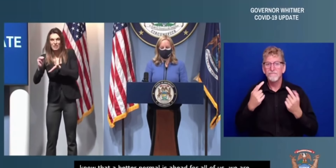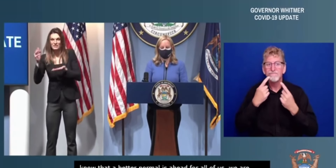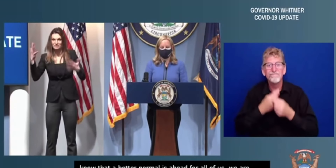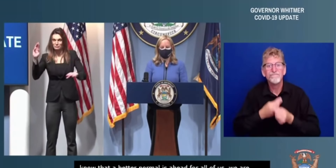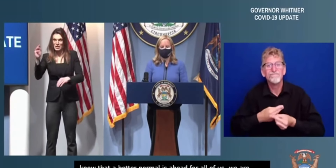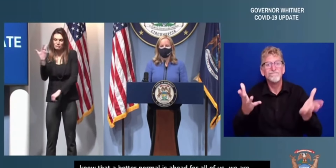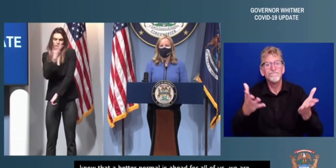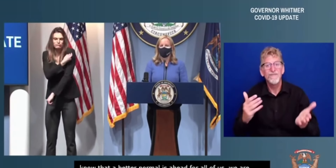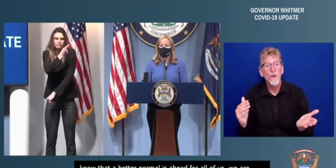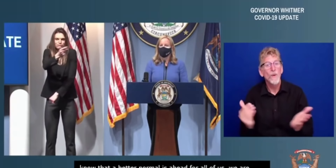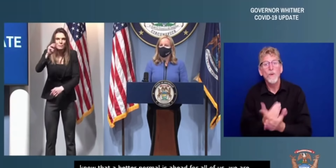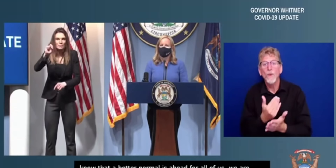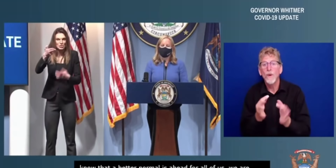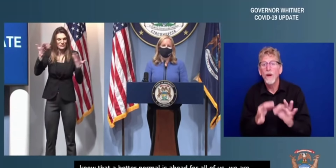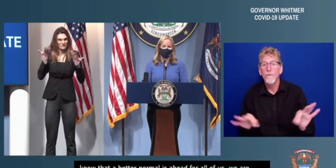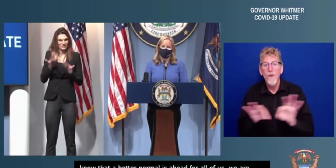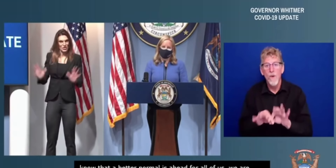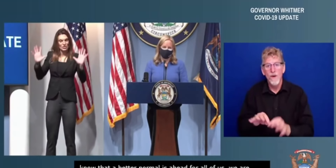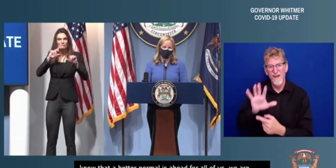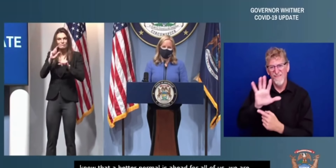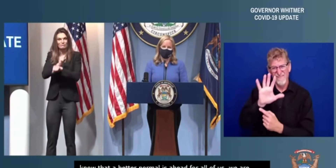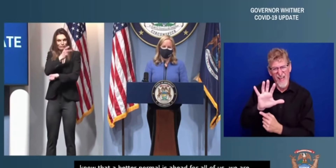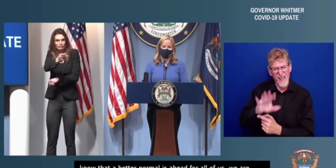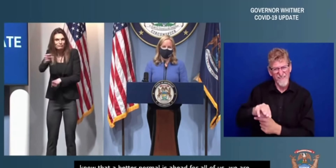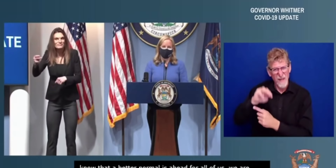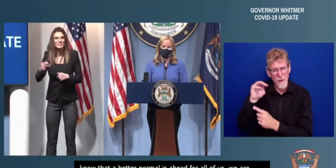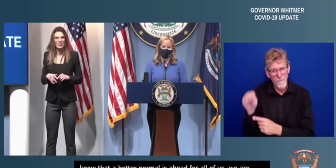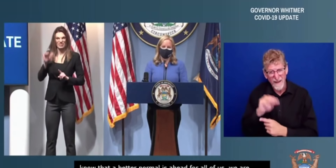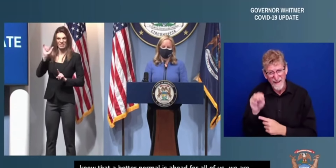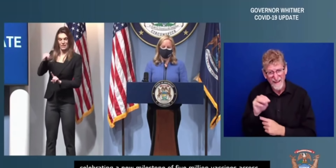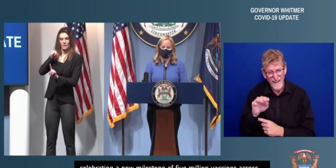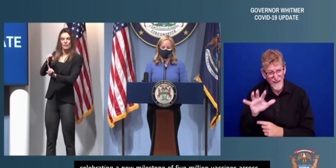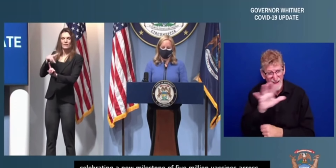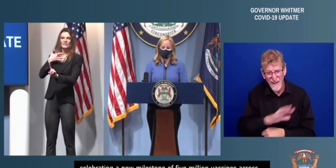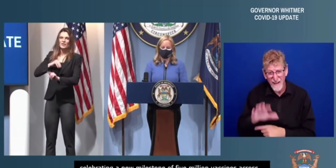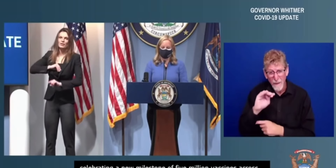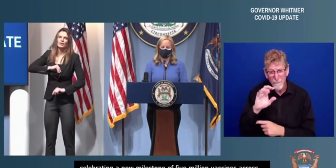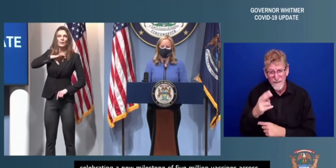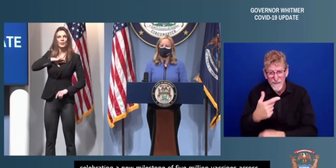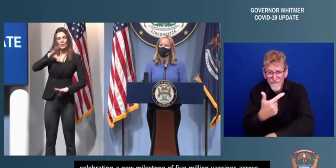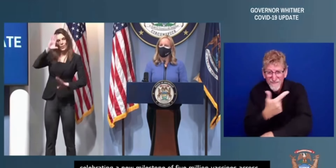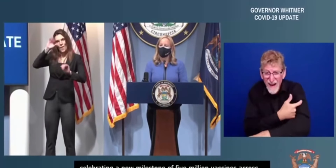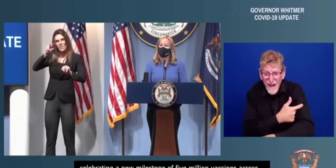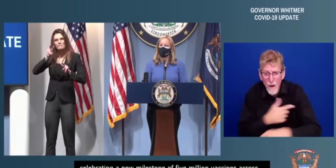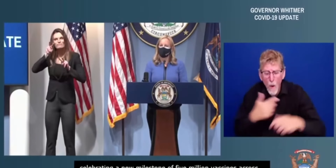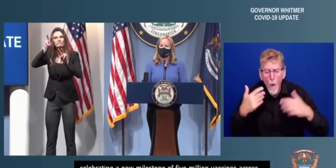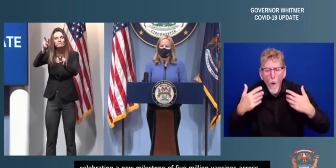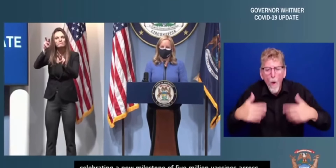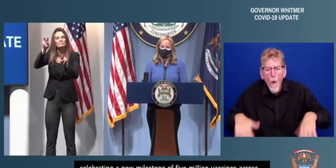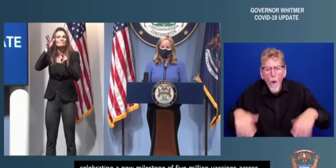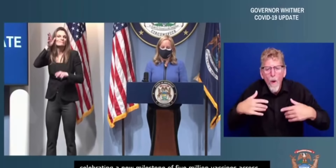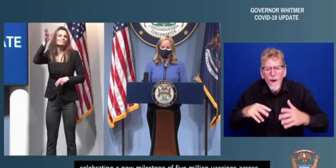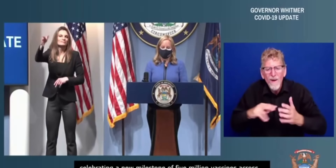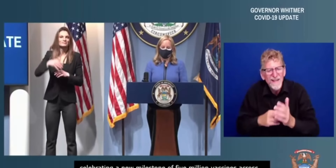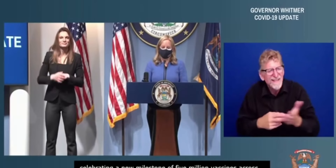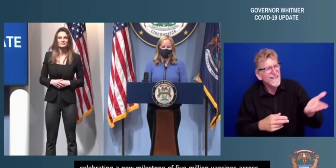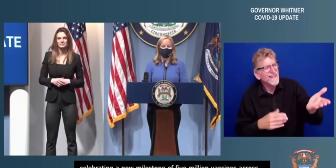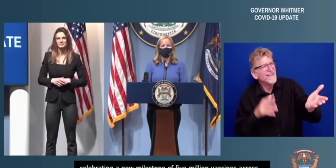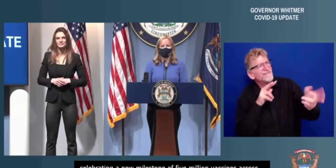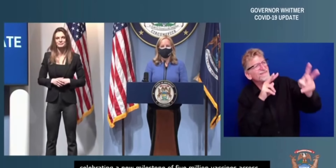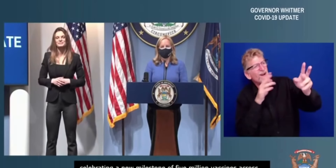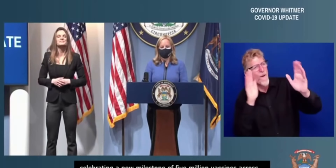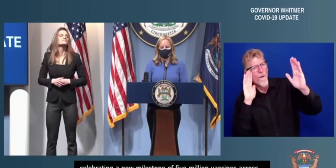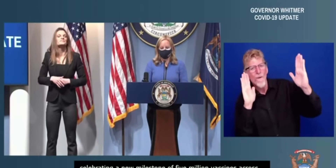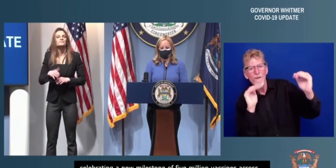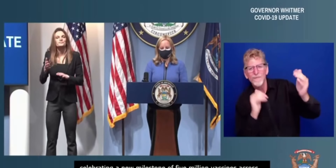Michigan. This is clearly a sign of hope for our future. In West Michigan, like other